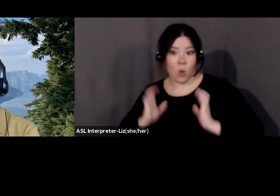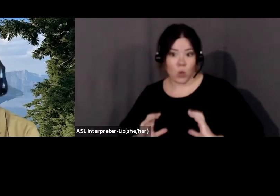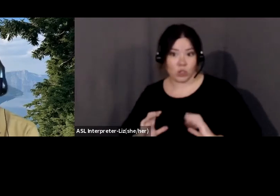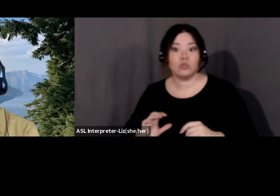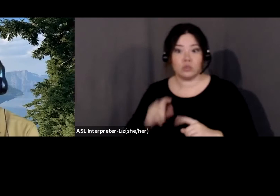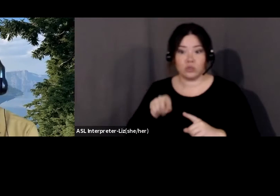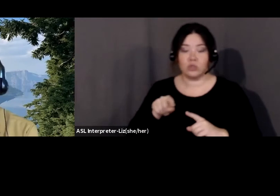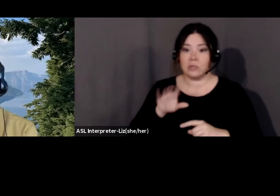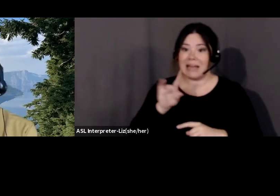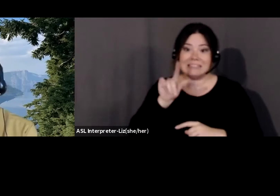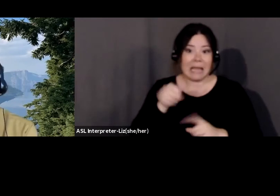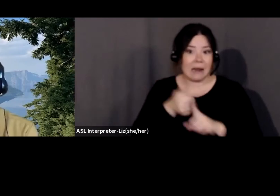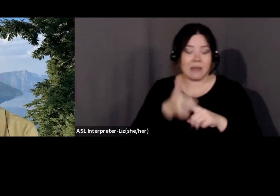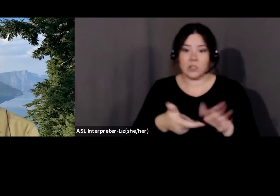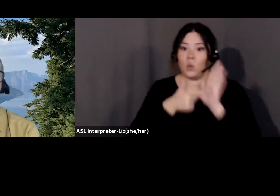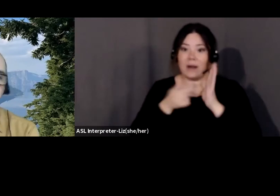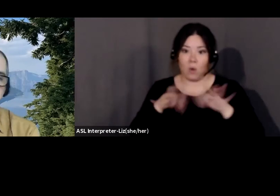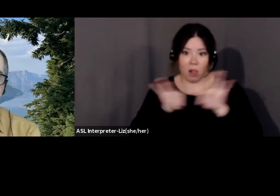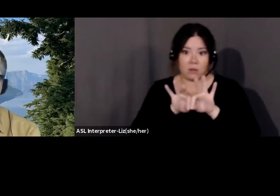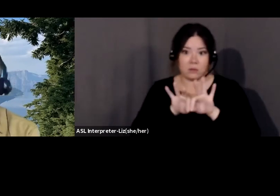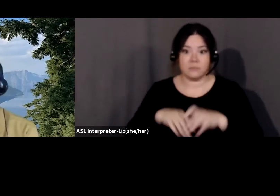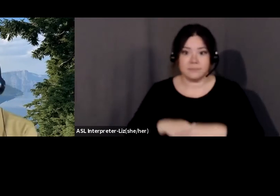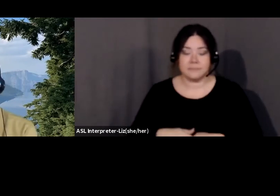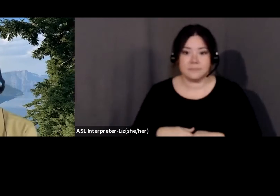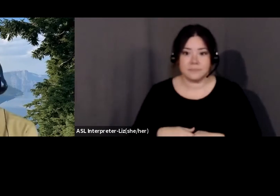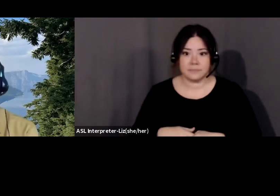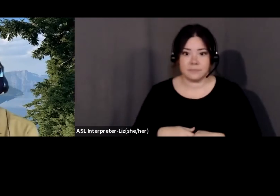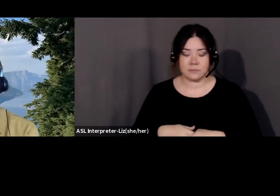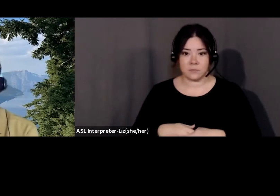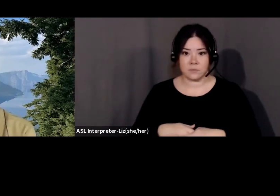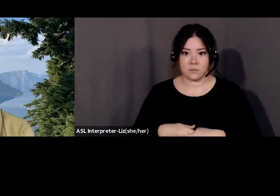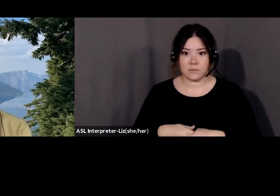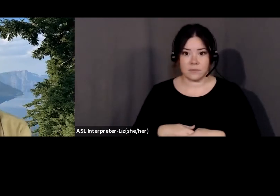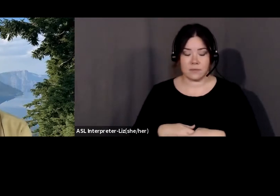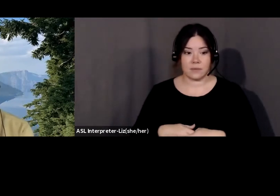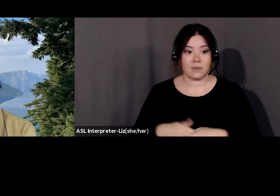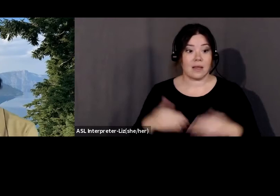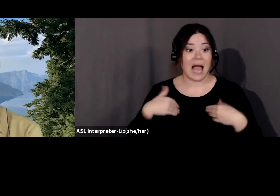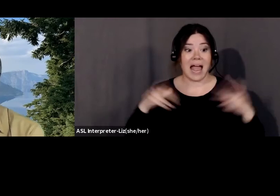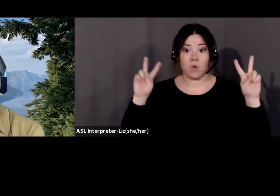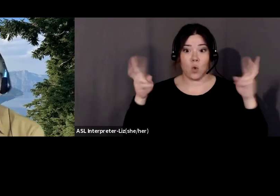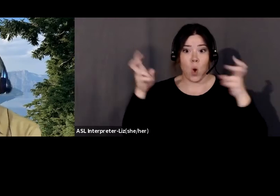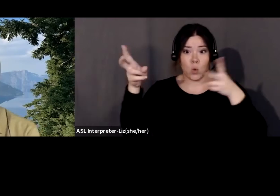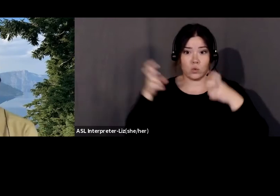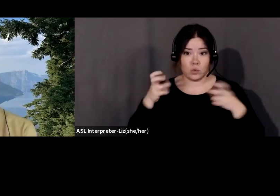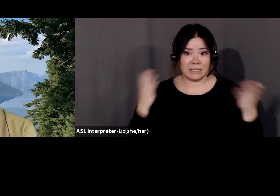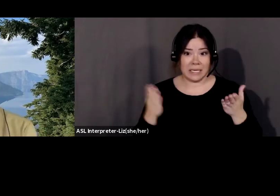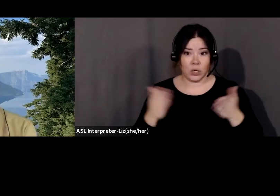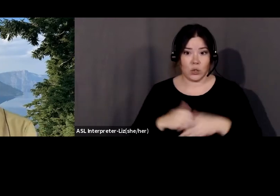critical, but the right kind of data. And I have a quote here, and this comes from another